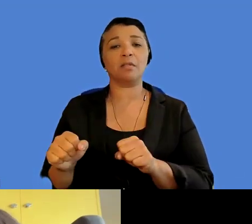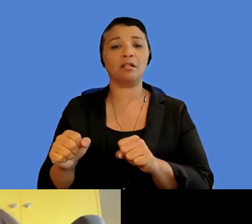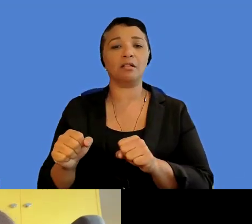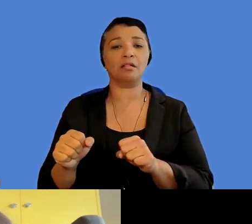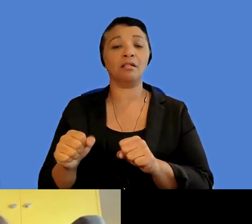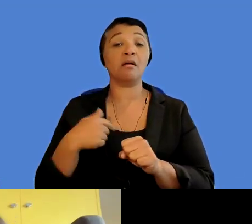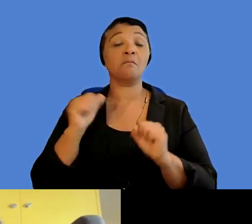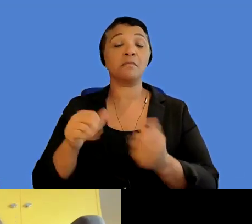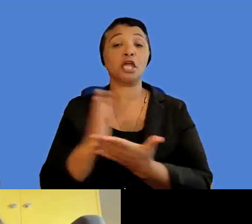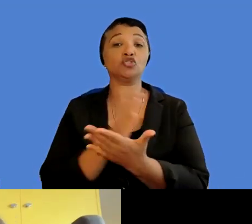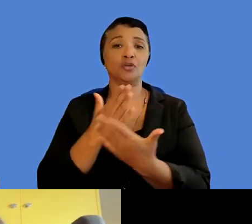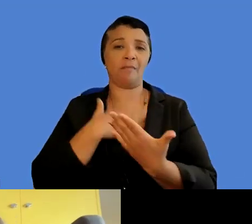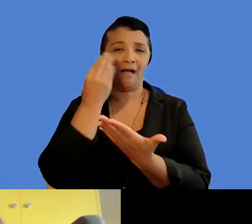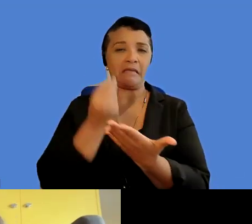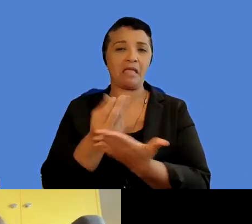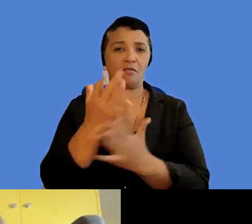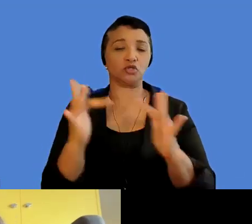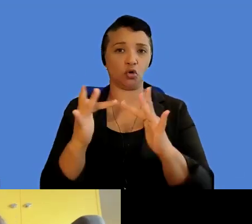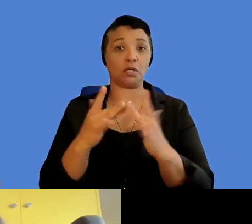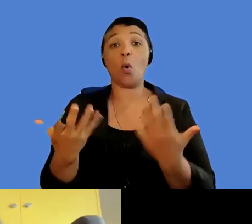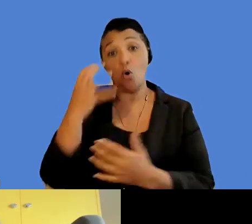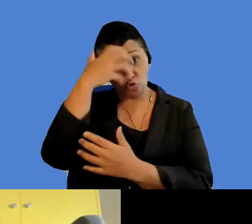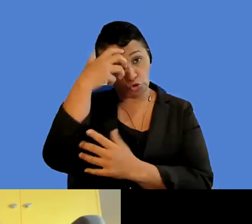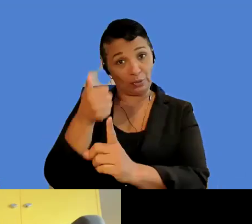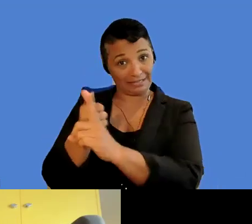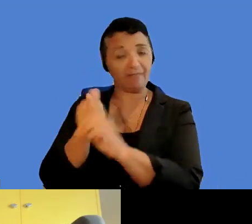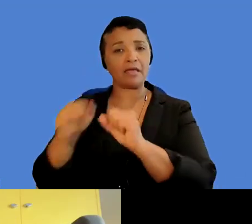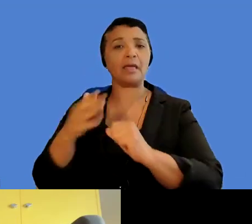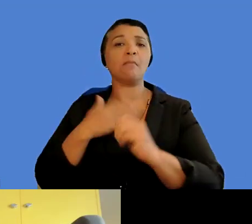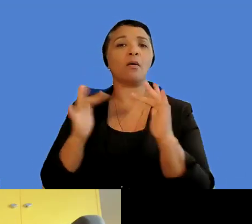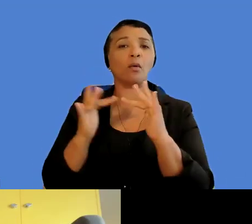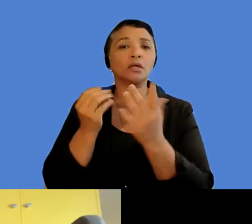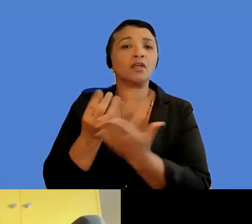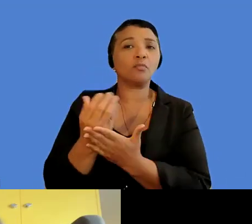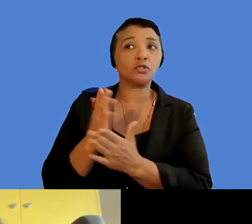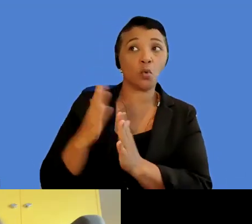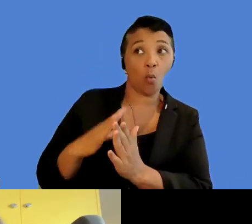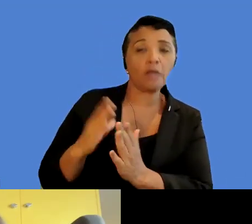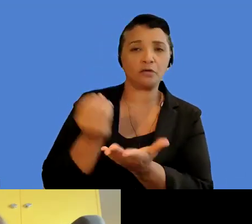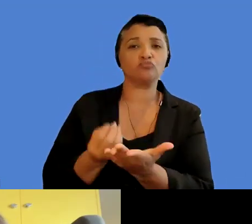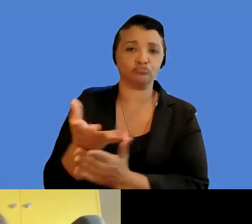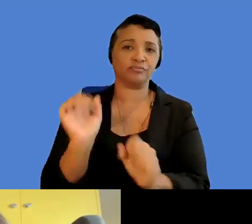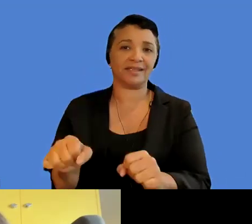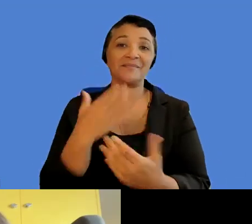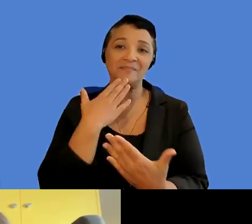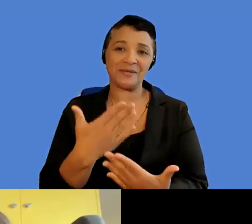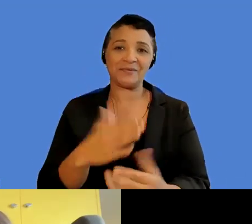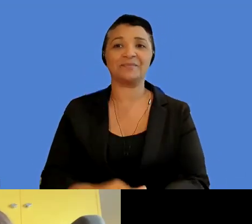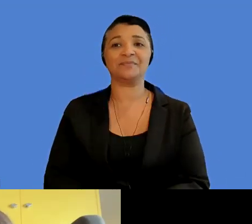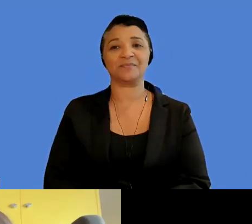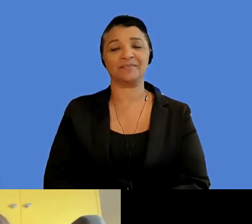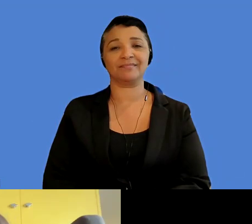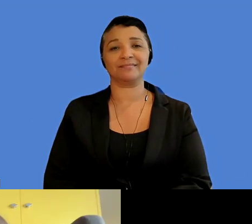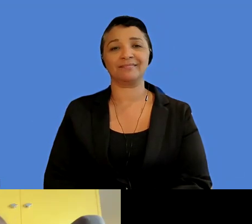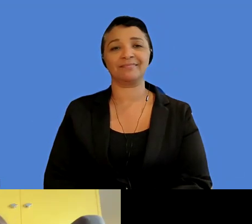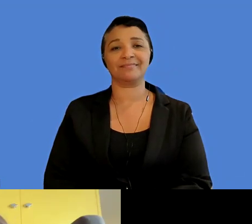share my information, or Rosario, feel free to also share my information with anyone who requests it. Thank you. Thank